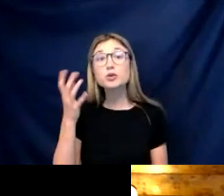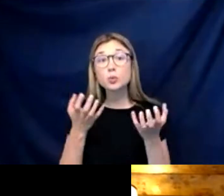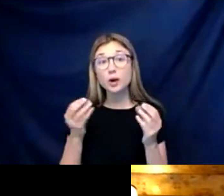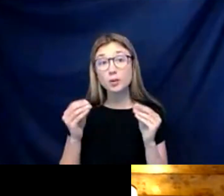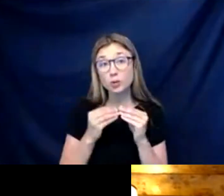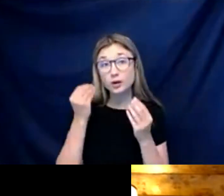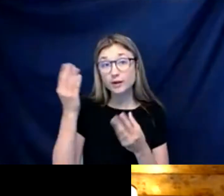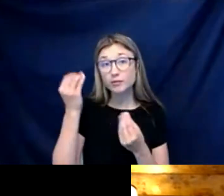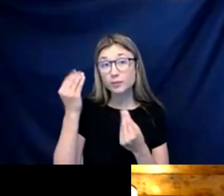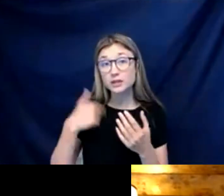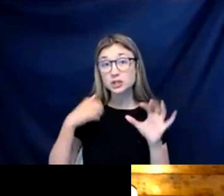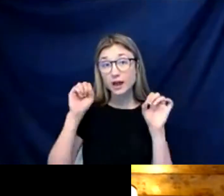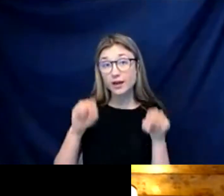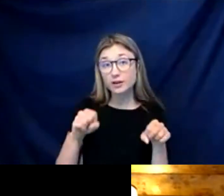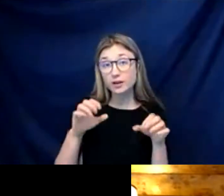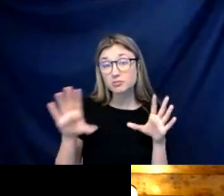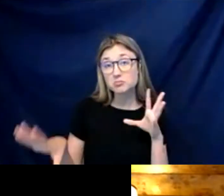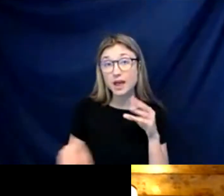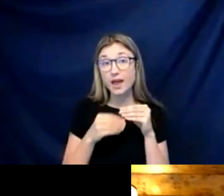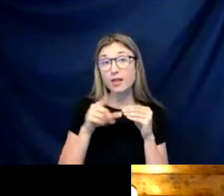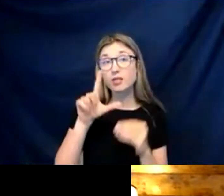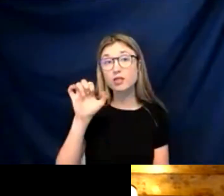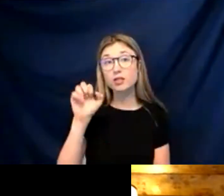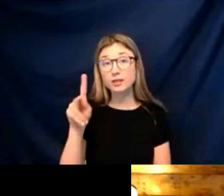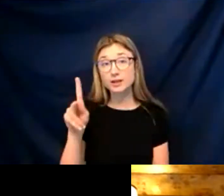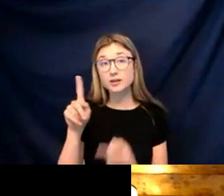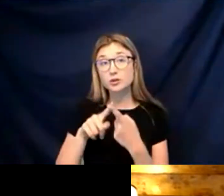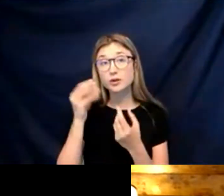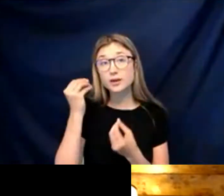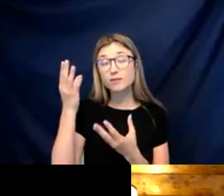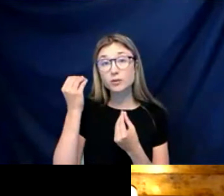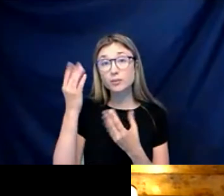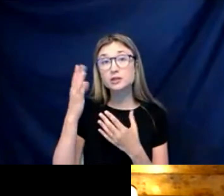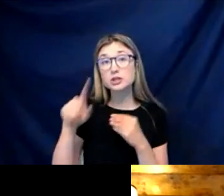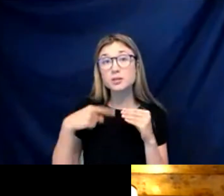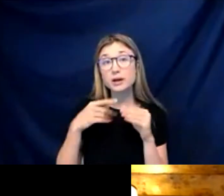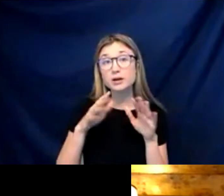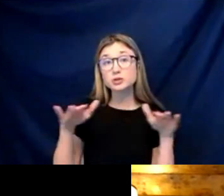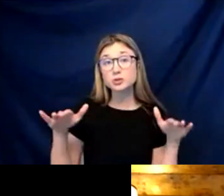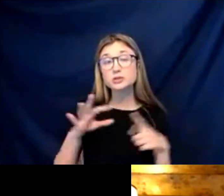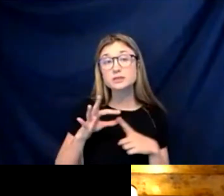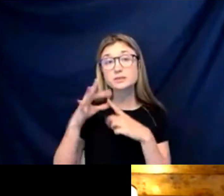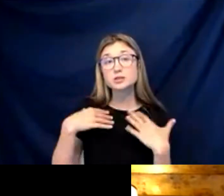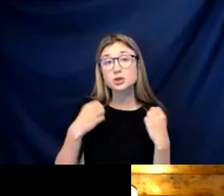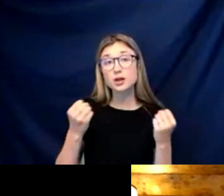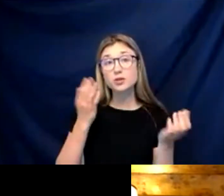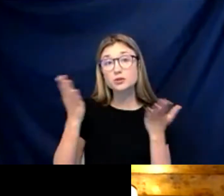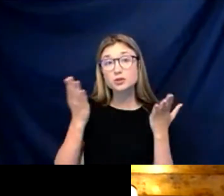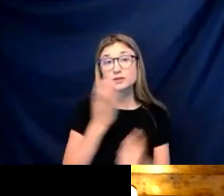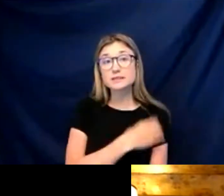information on this, I can put the link to the information on Children's Special Health Services clinics in